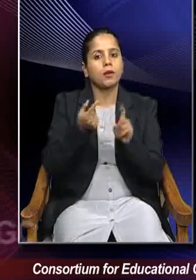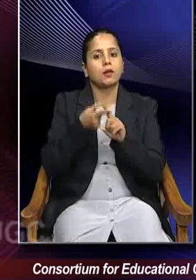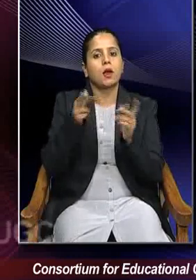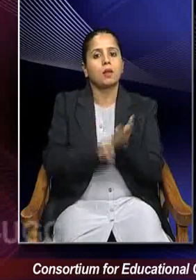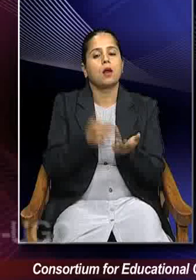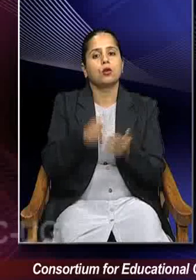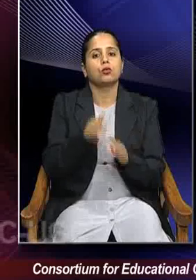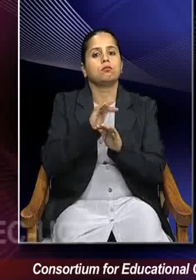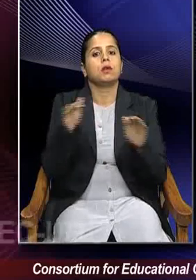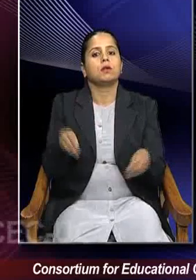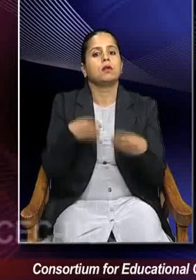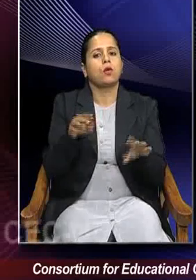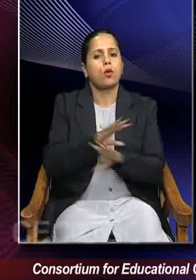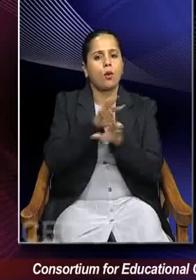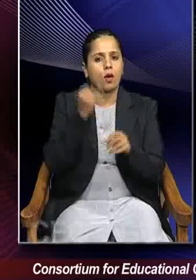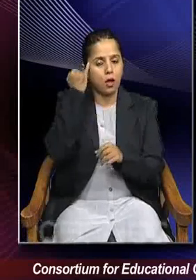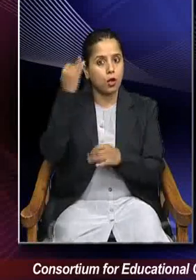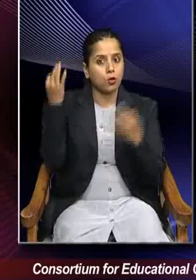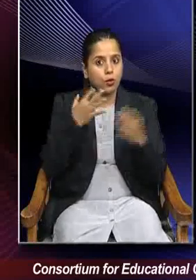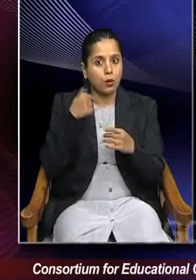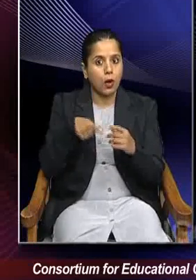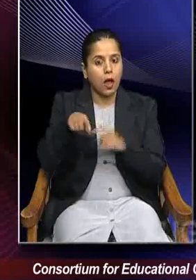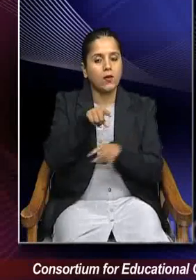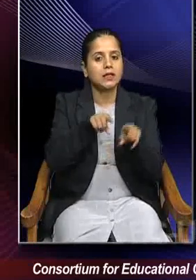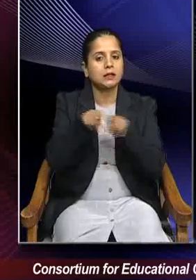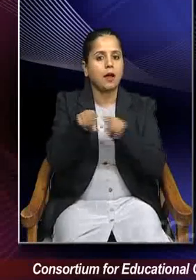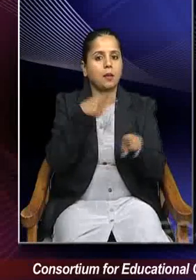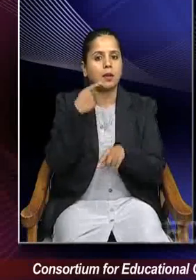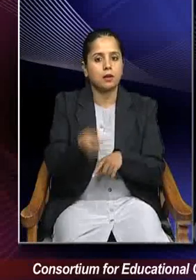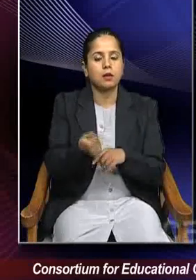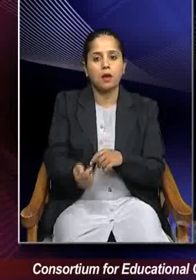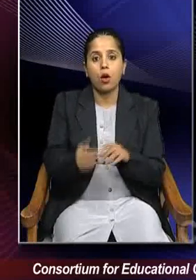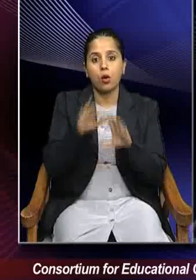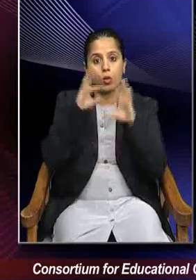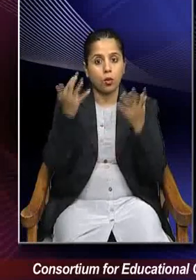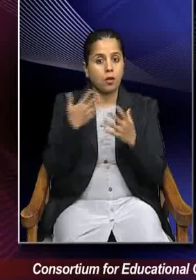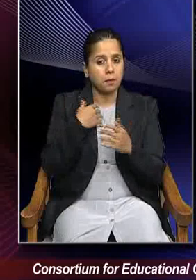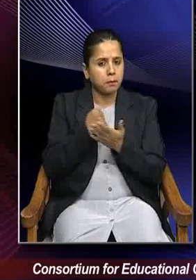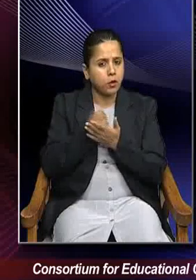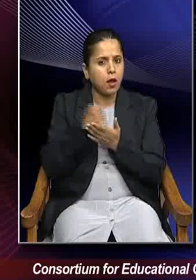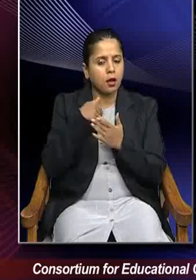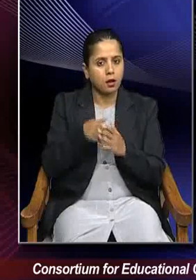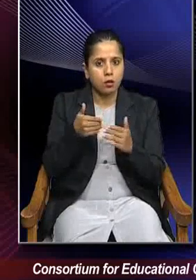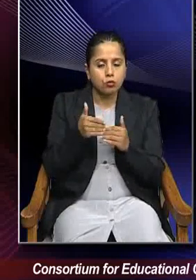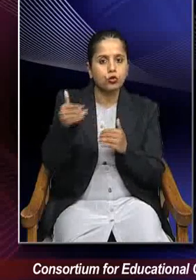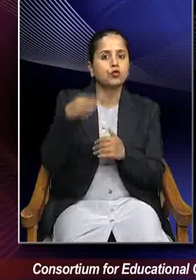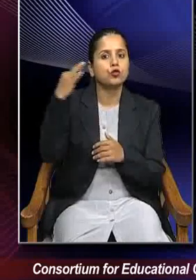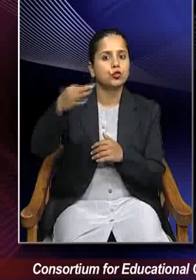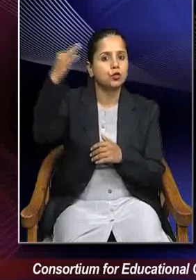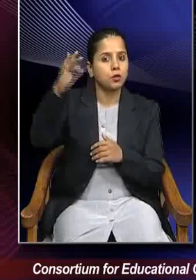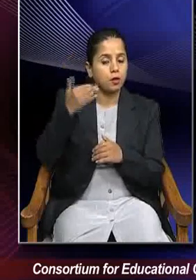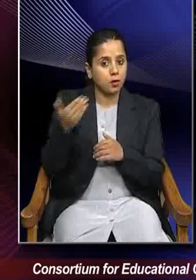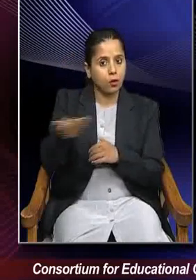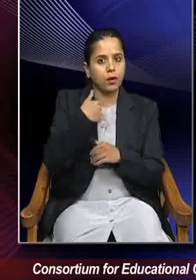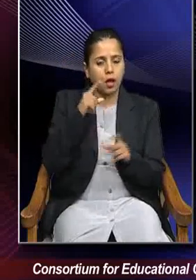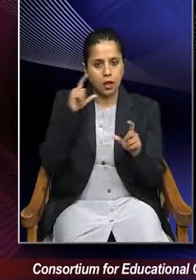So all these kinds of innovative practices are an example that the nation collectively is moving towards a future where we can take